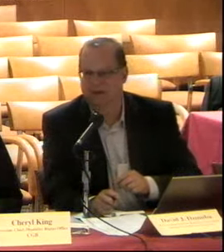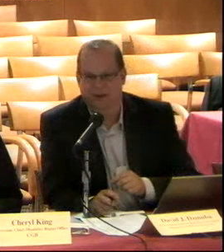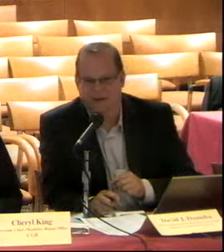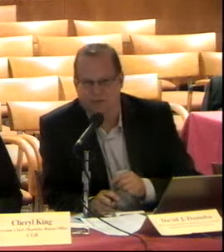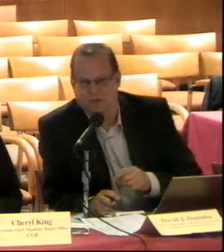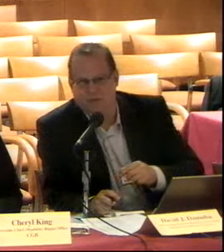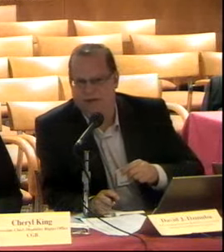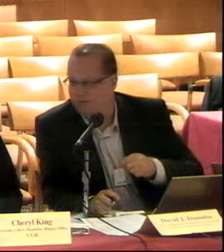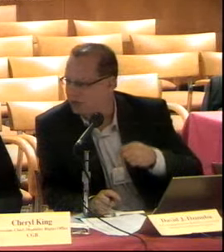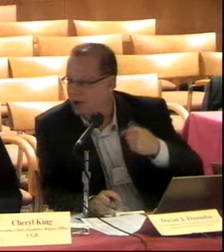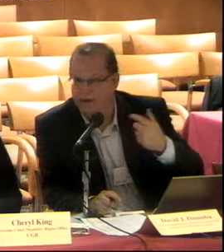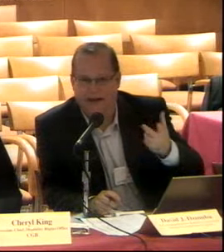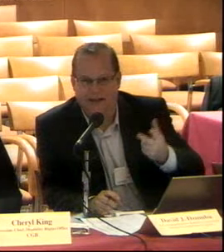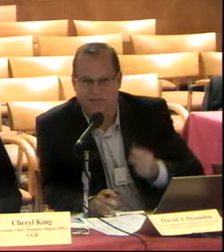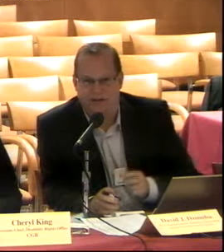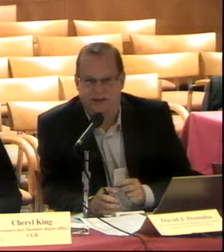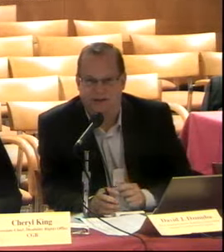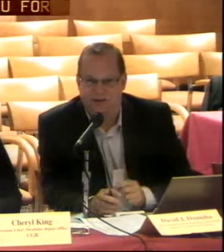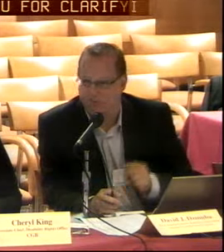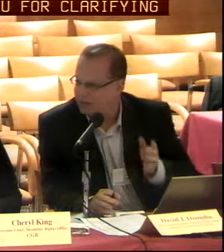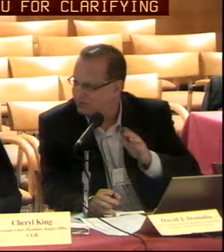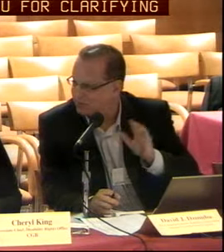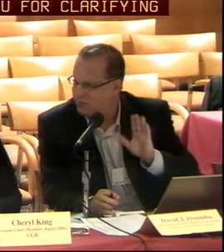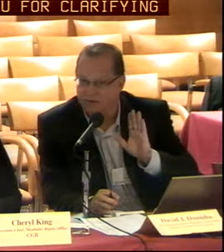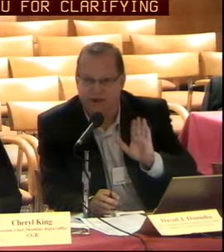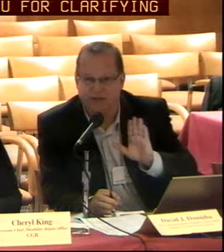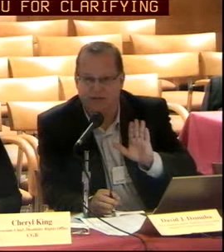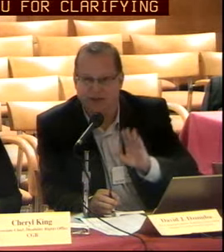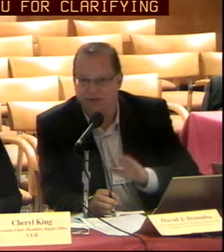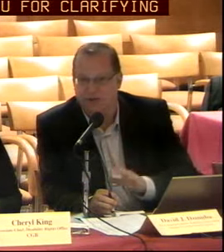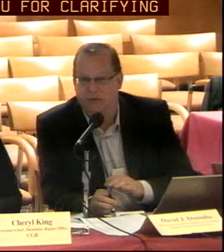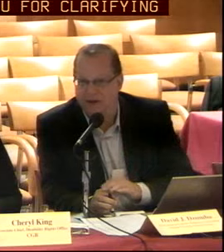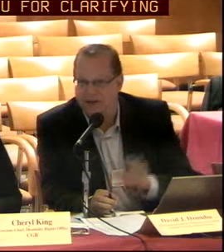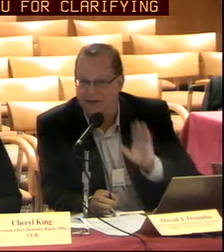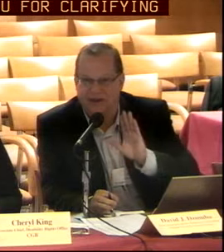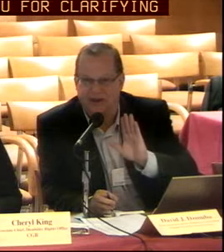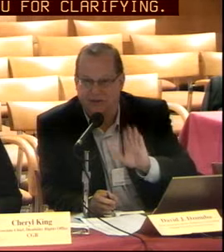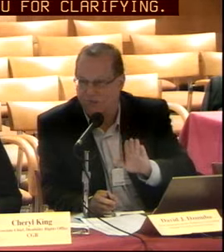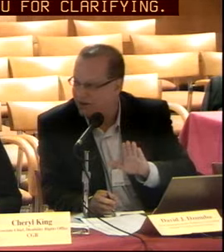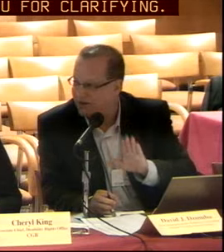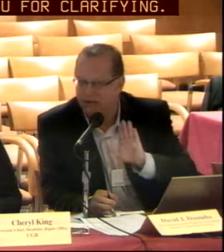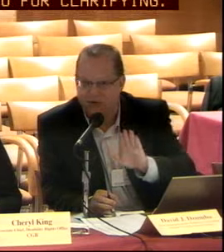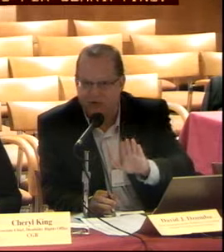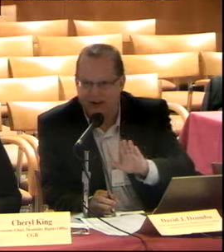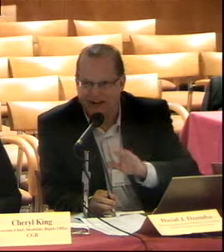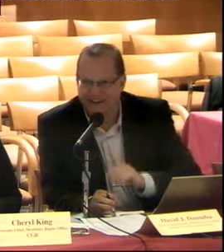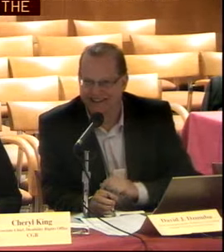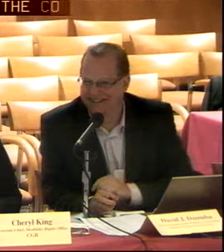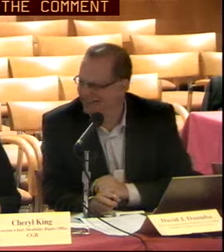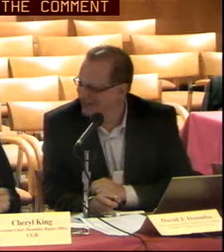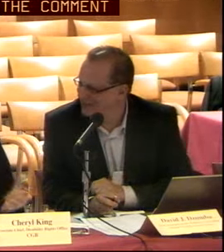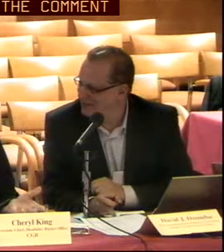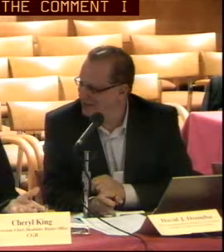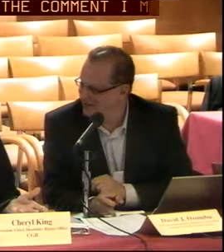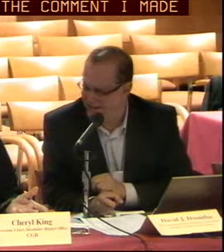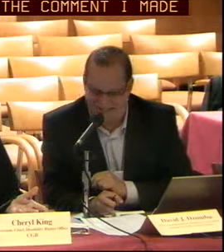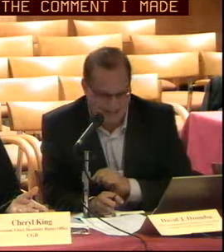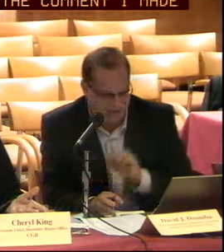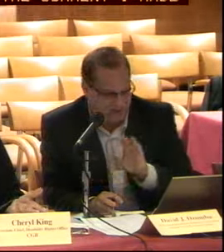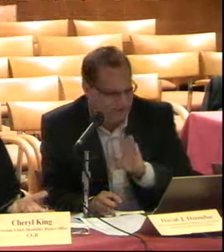I was going back to a comment I had made earlier about the report. Again, everything has equal weight, equal weight, equal weight. I'll keep iterating that 1,000